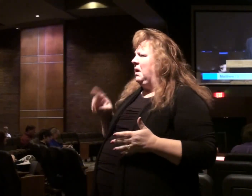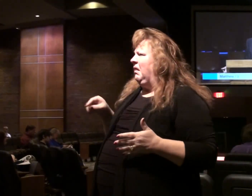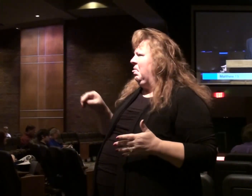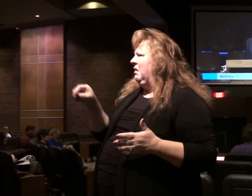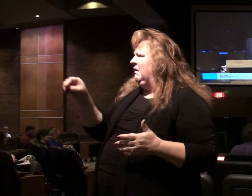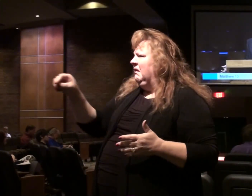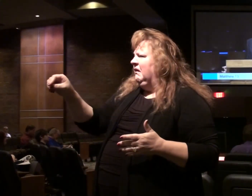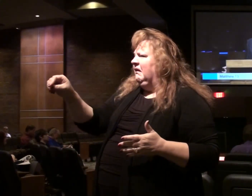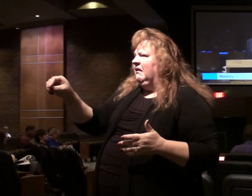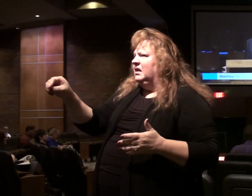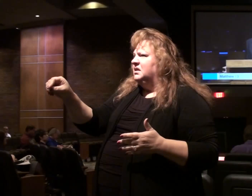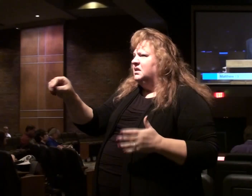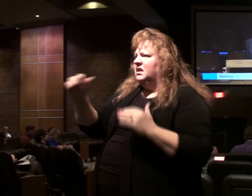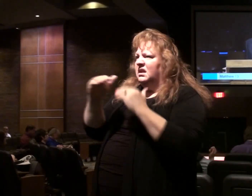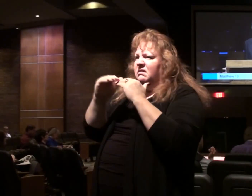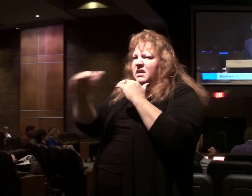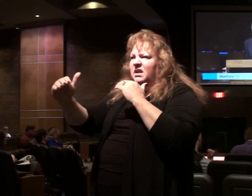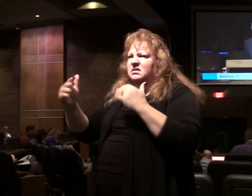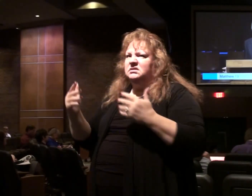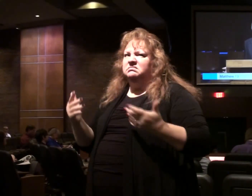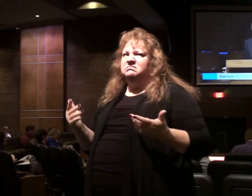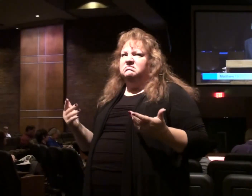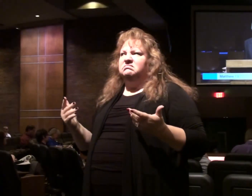sow seed in the field.